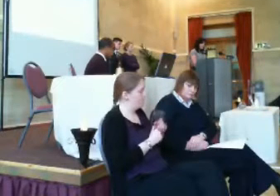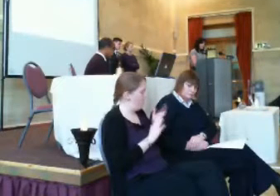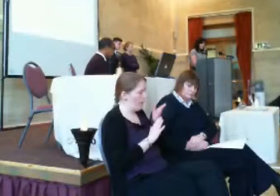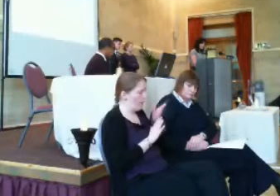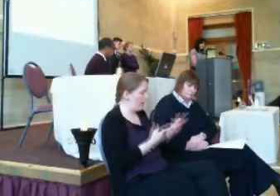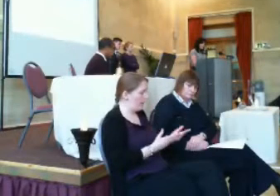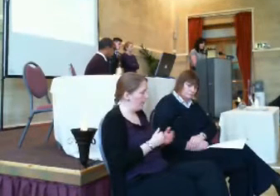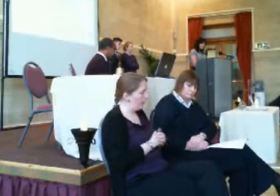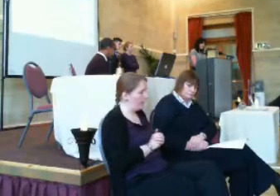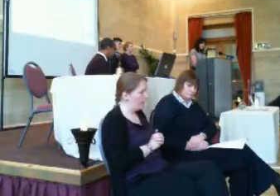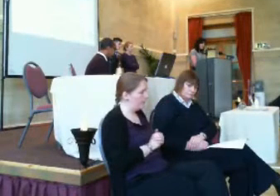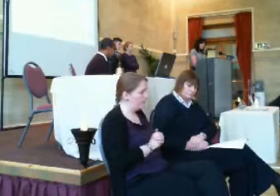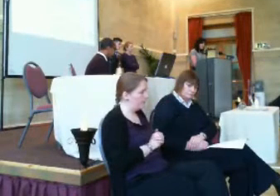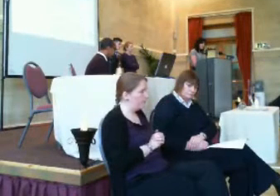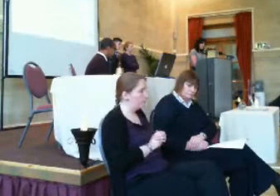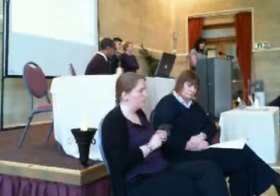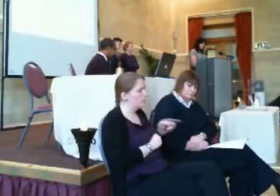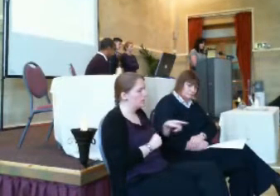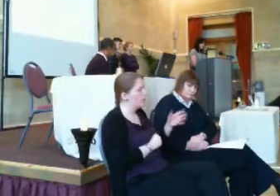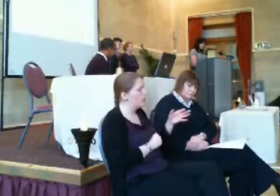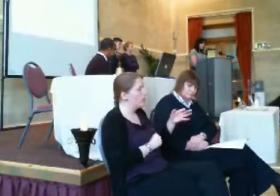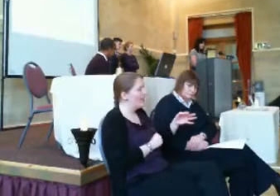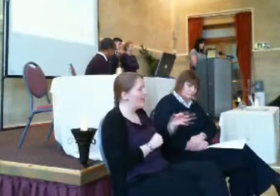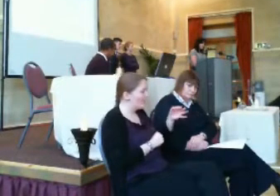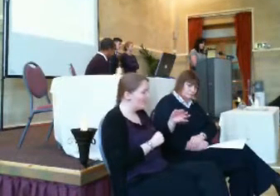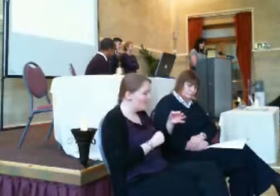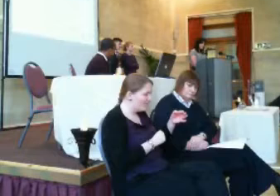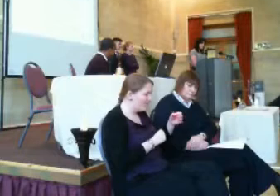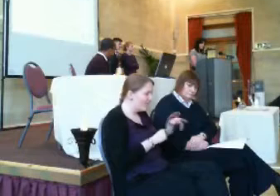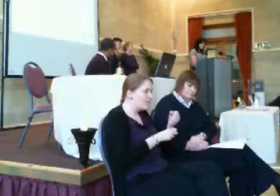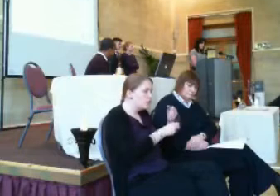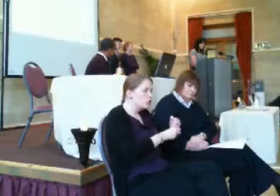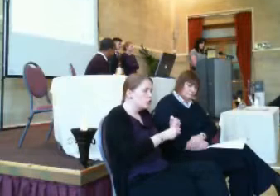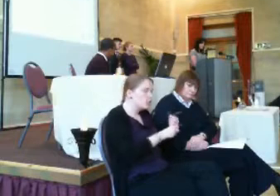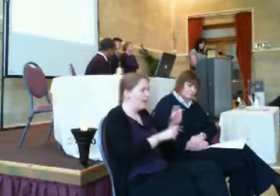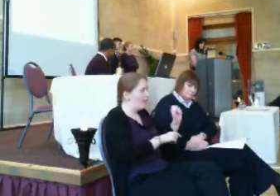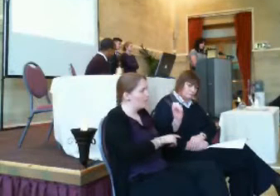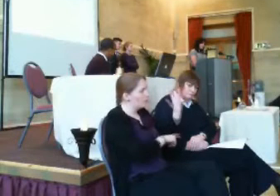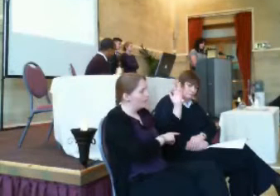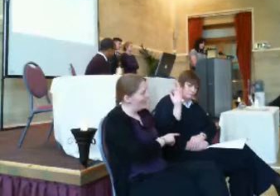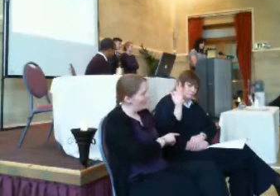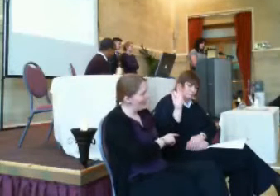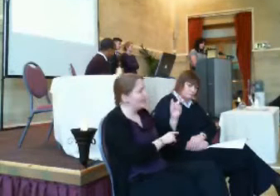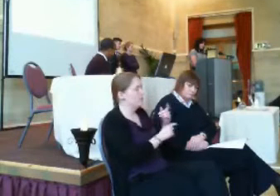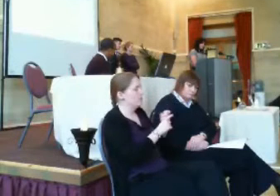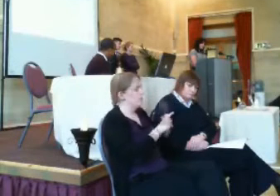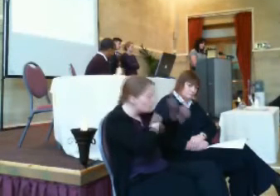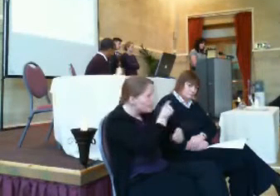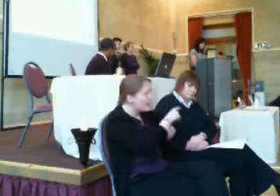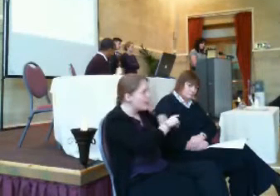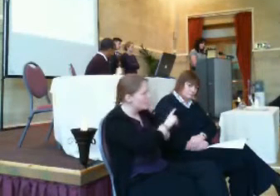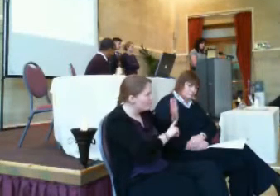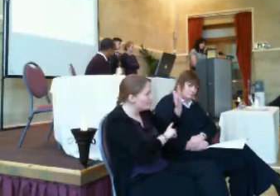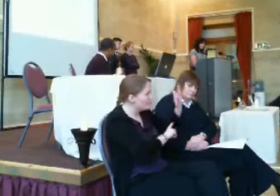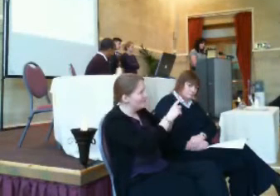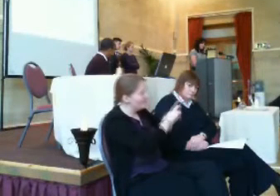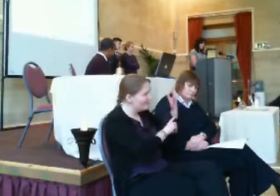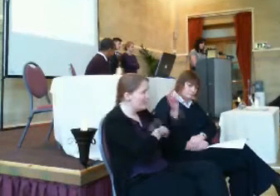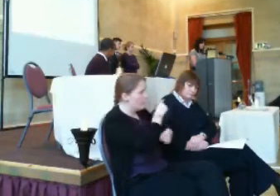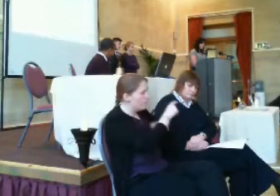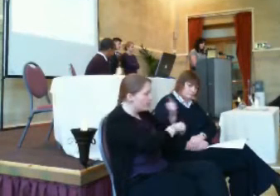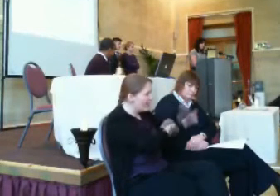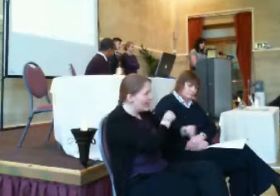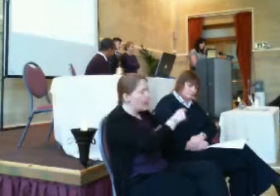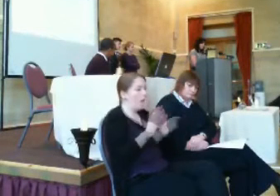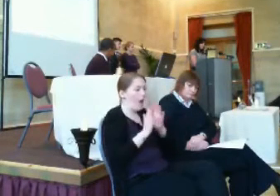now. In the village churchyard that grows in old hue, every spring it blossoms anew. Old passports can't do